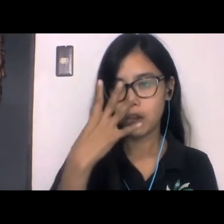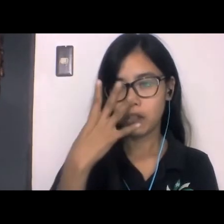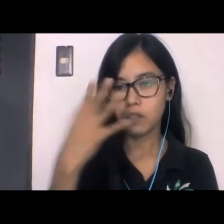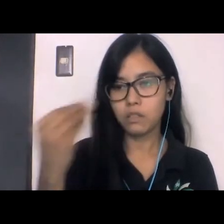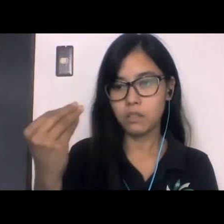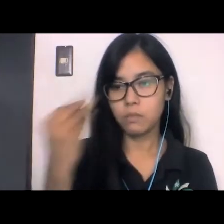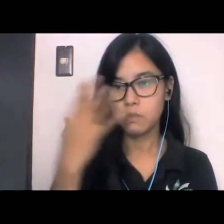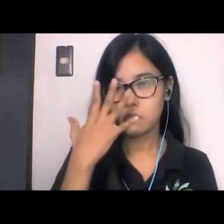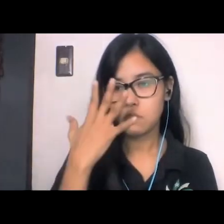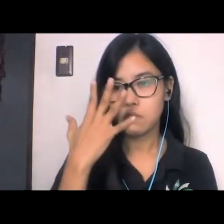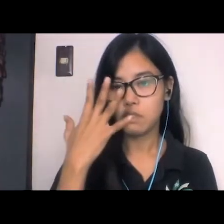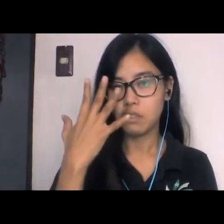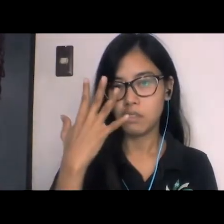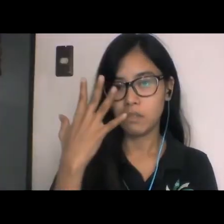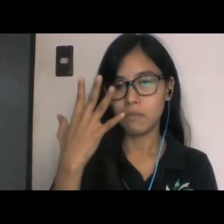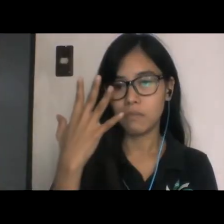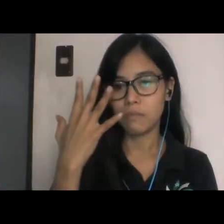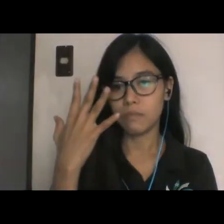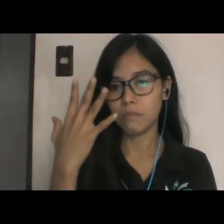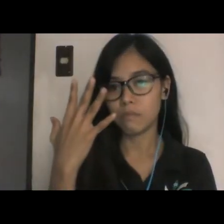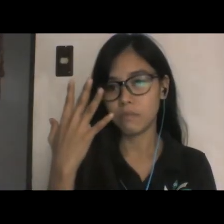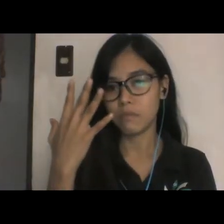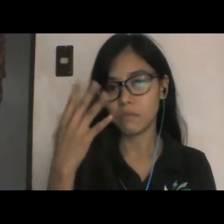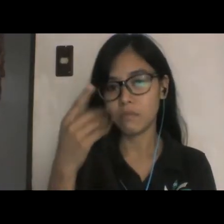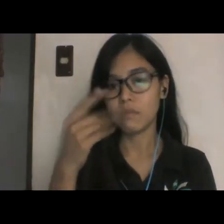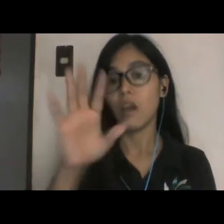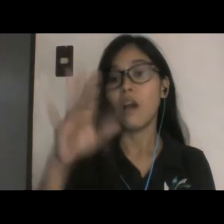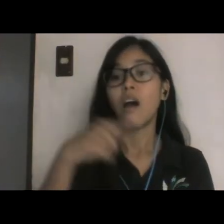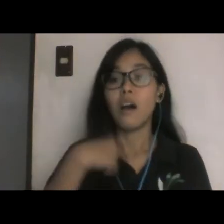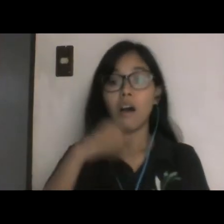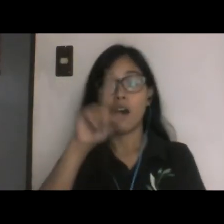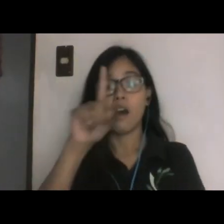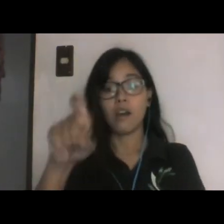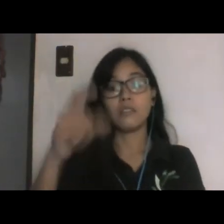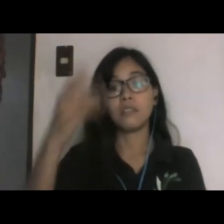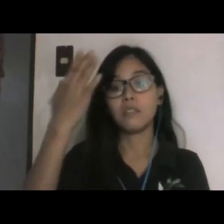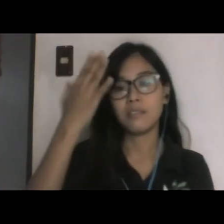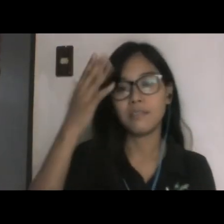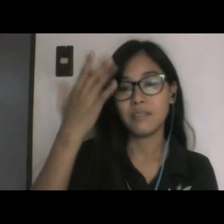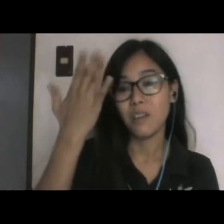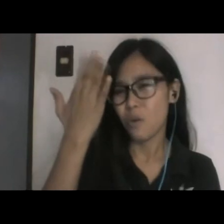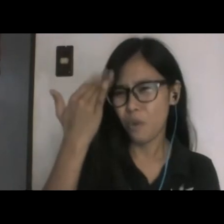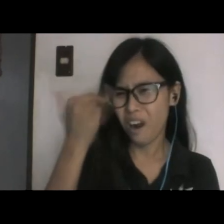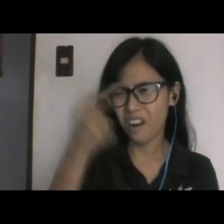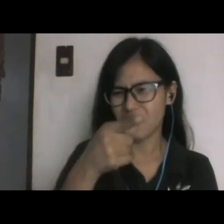So white and white, white. So you had this sign for white?